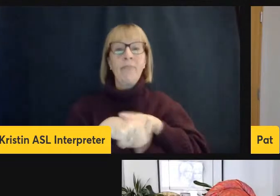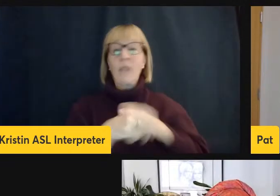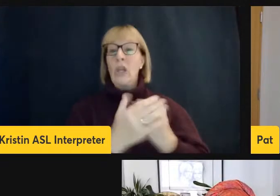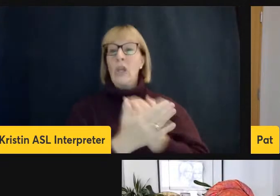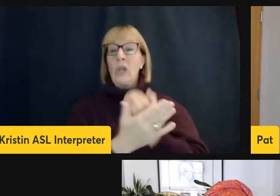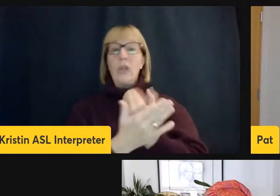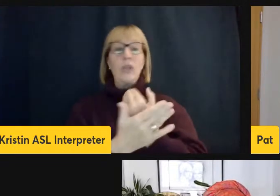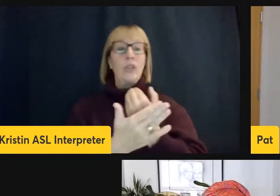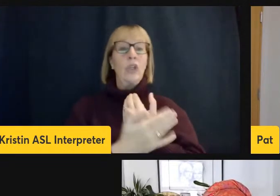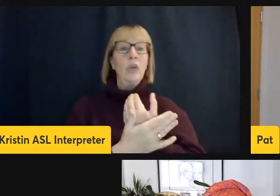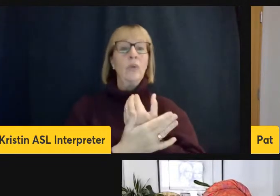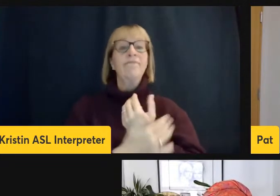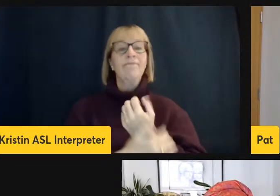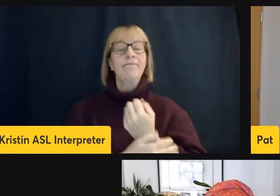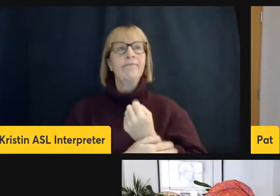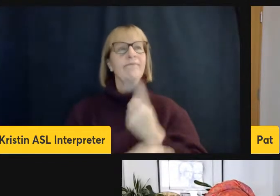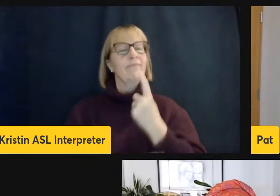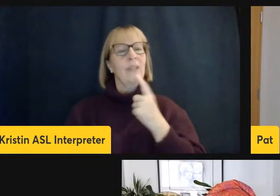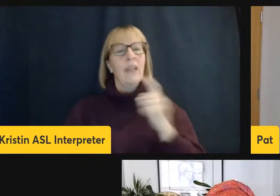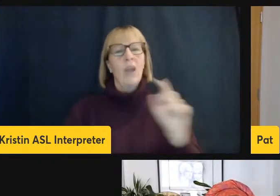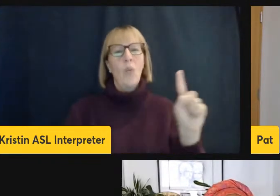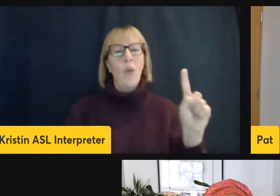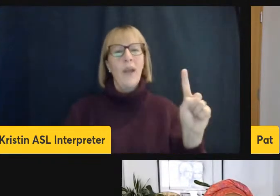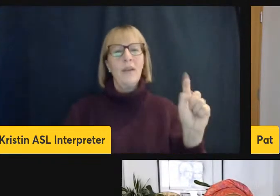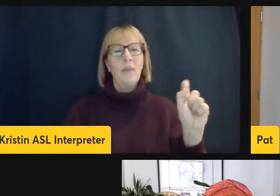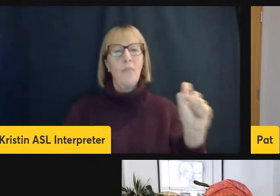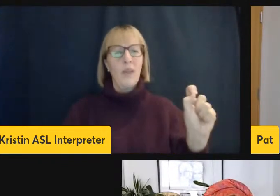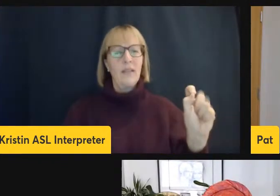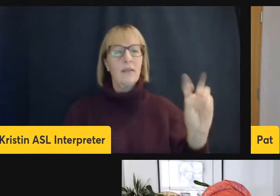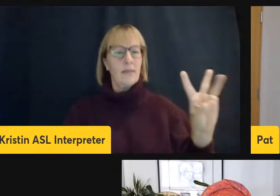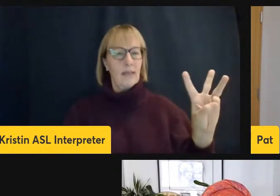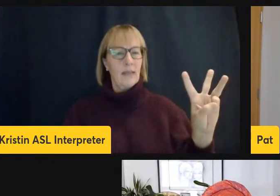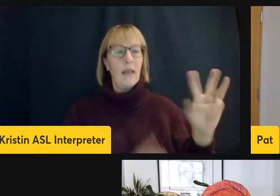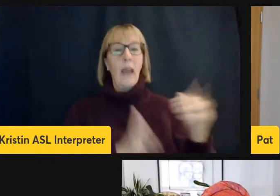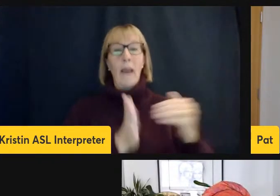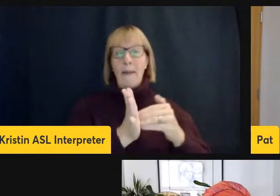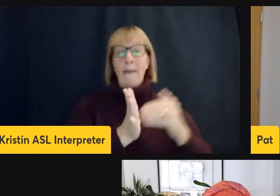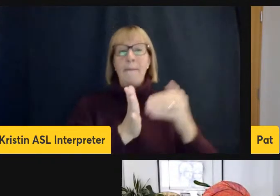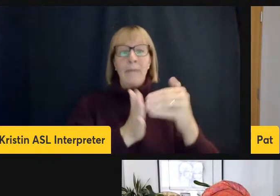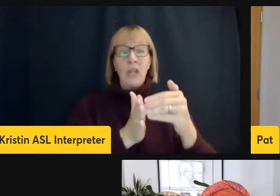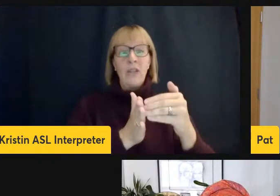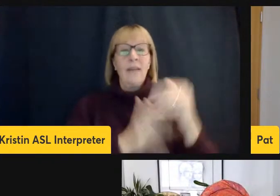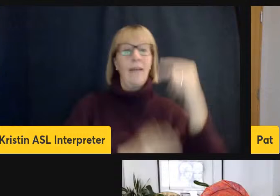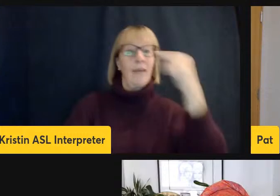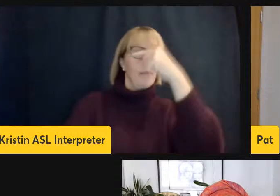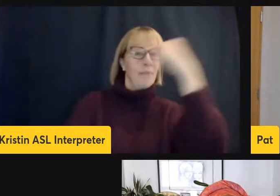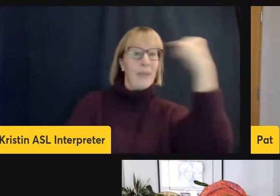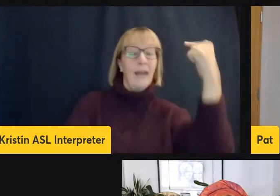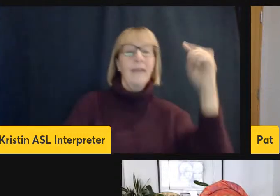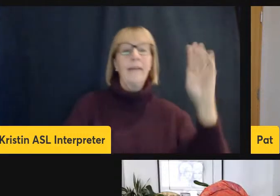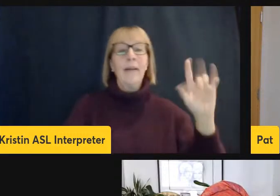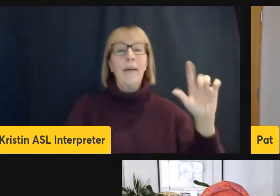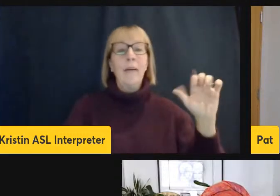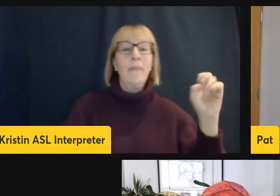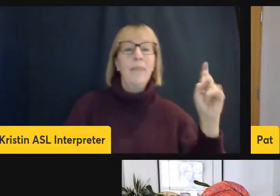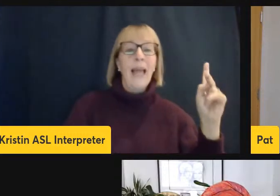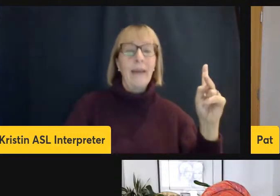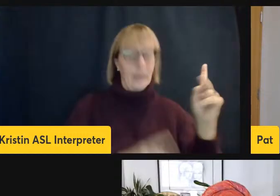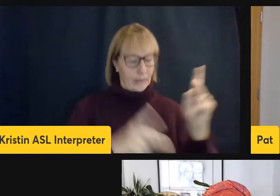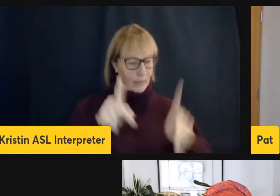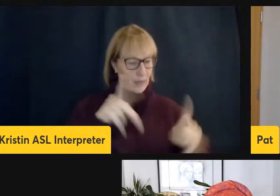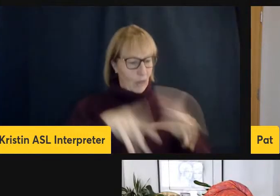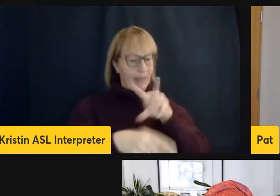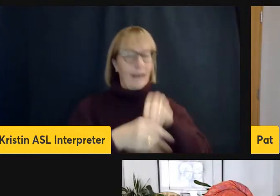we have over, I think we're close to 1.6 million folks of the Black and African diaspora across the